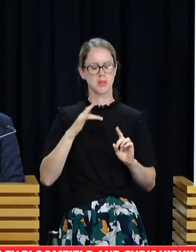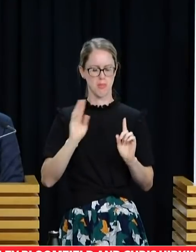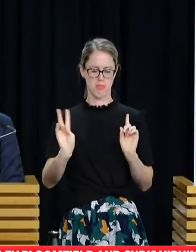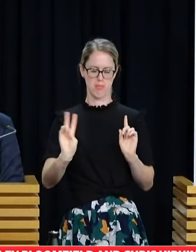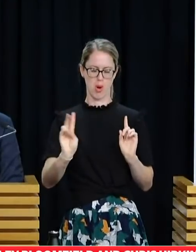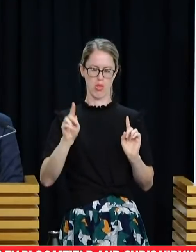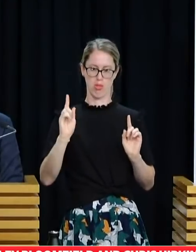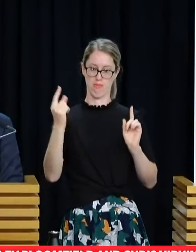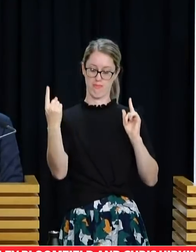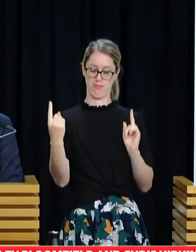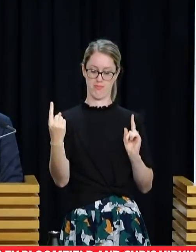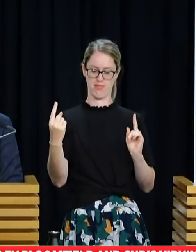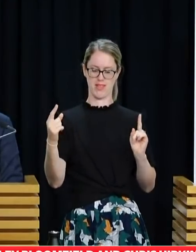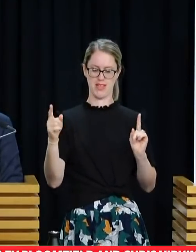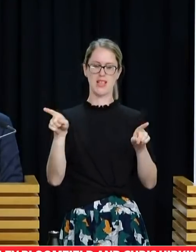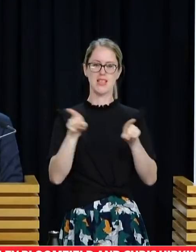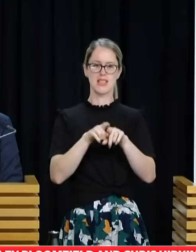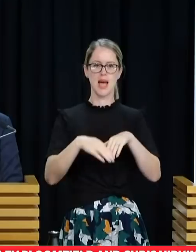of